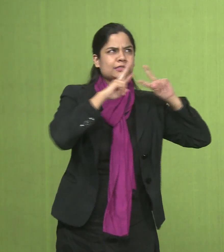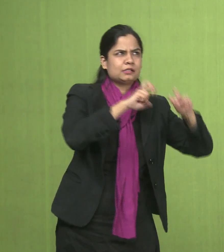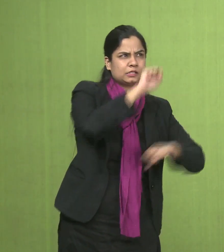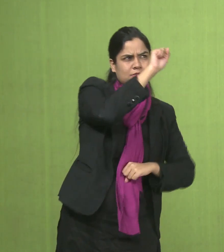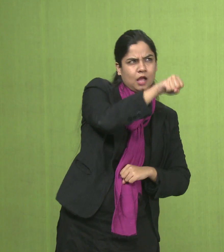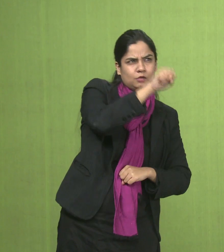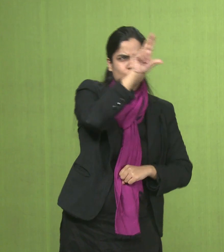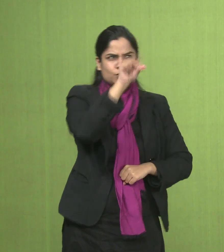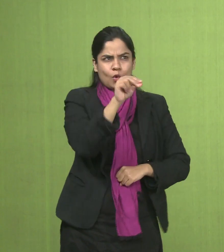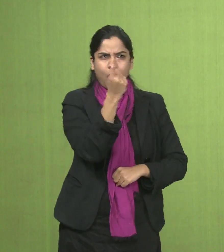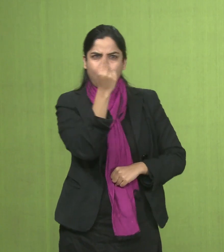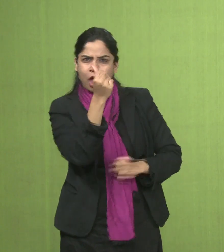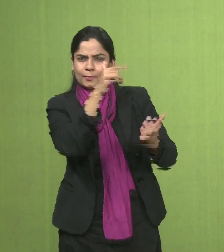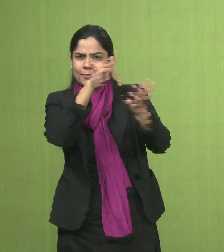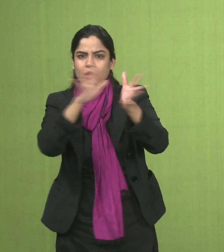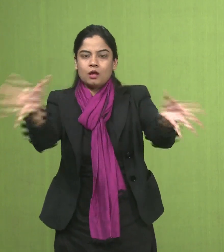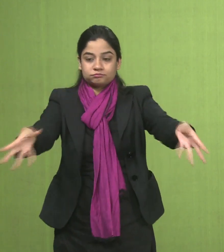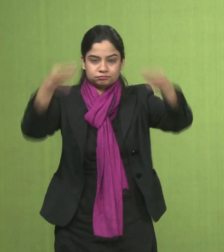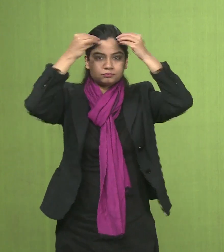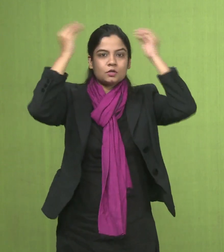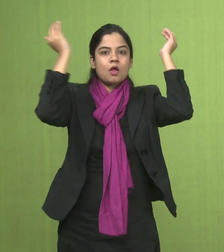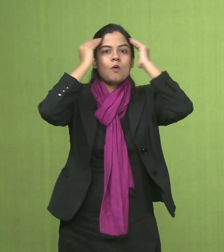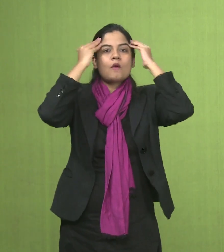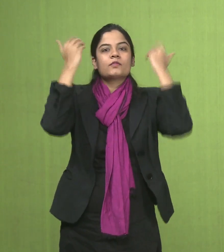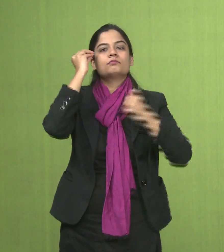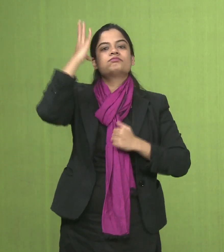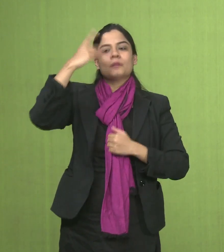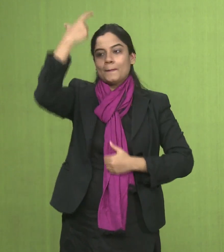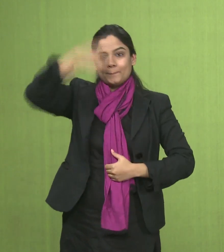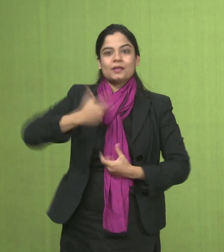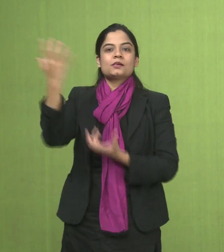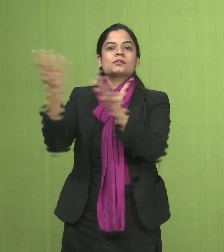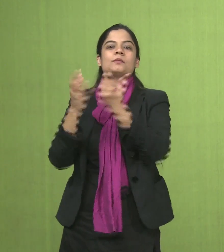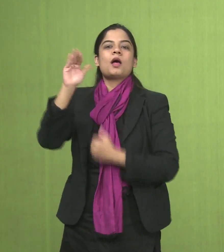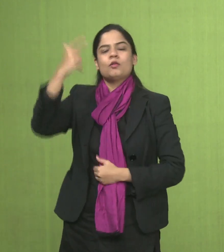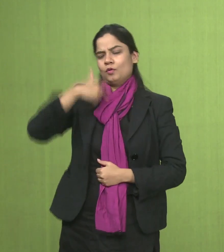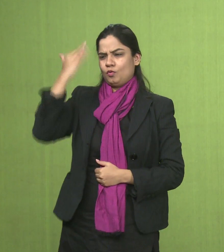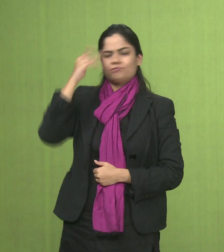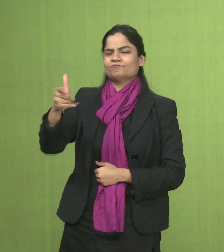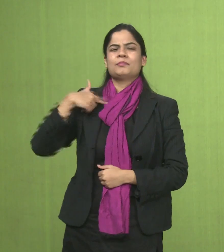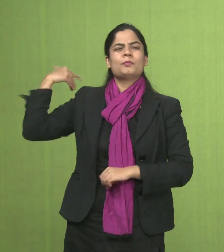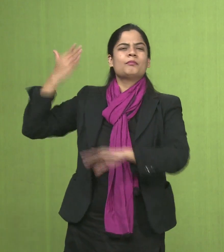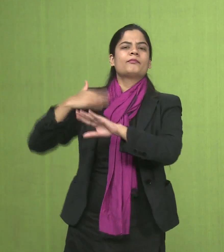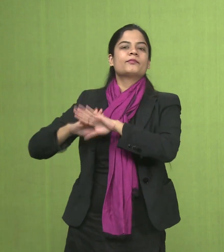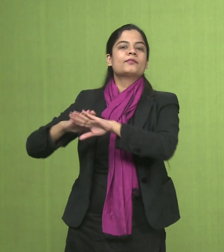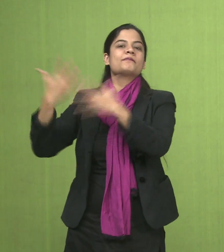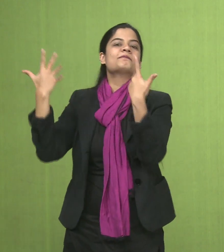there about consumer education? So a person can become aware. Yes, it develops the ability to decide and